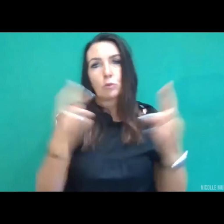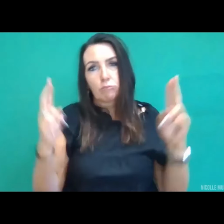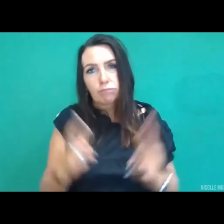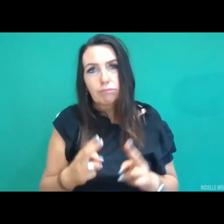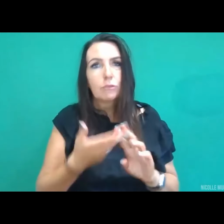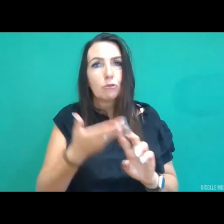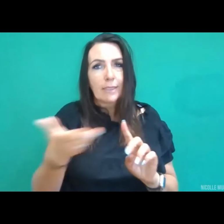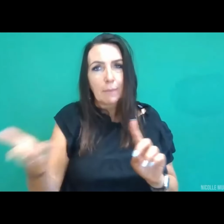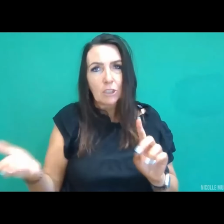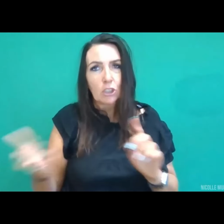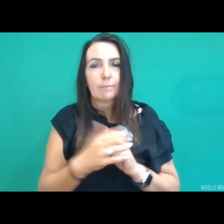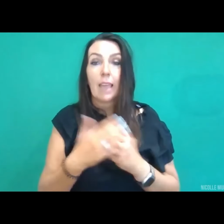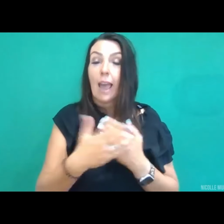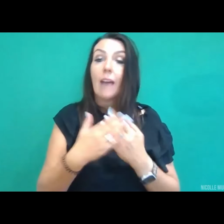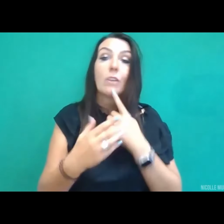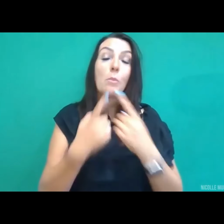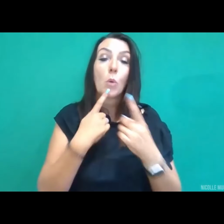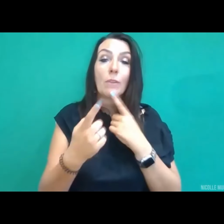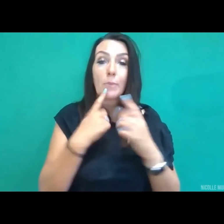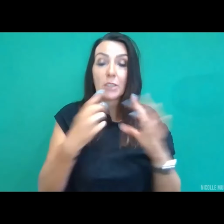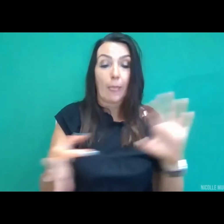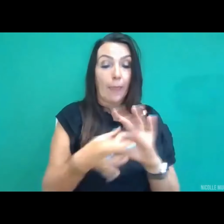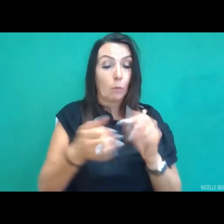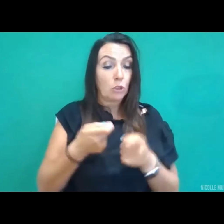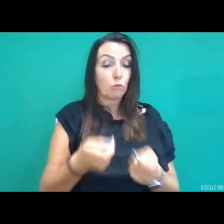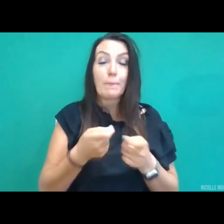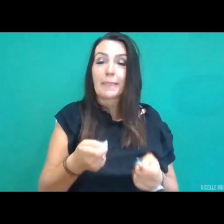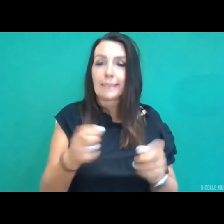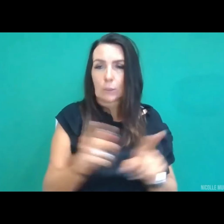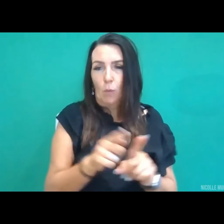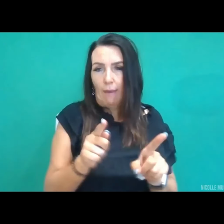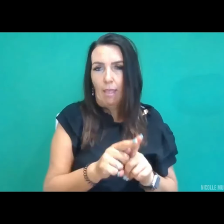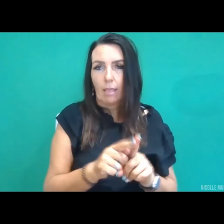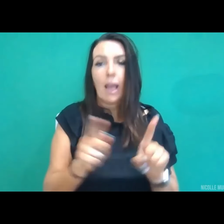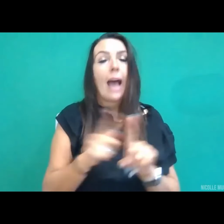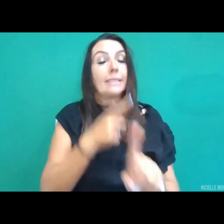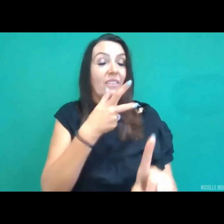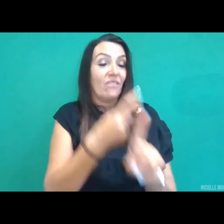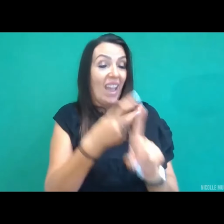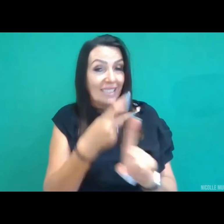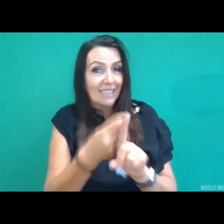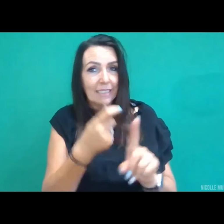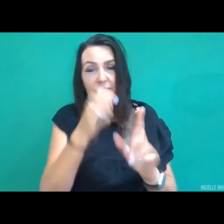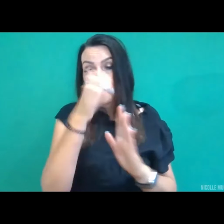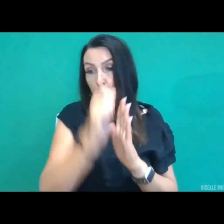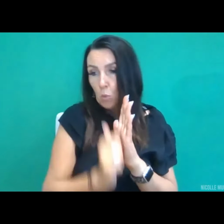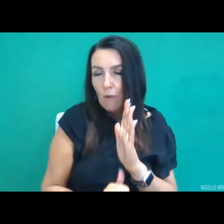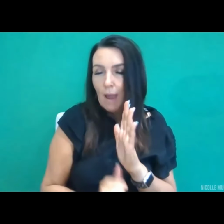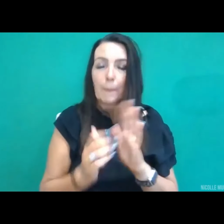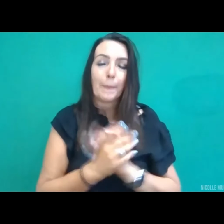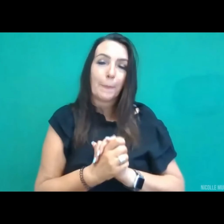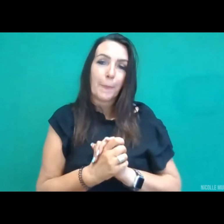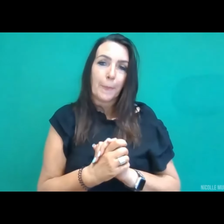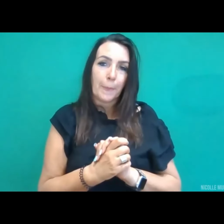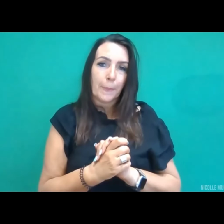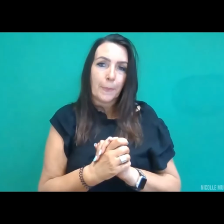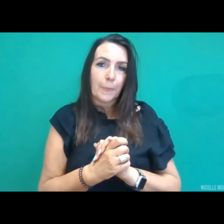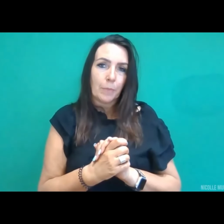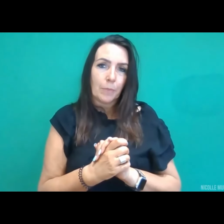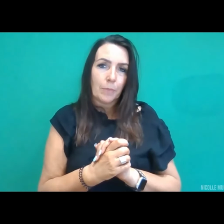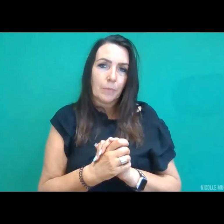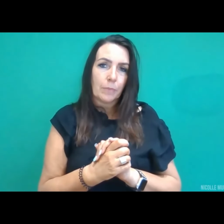more information about treatment, but as well information about the vaccine and vaccination program as well. The thing to be